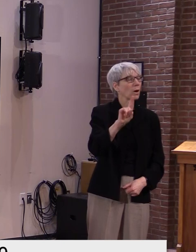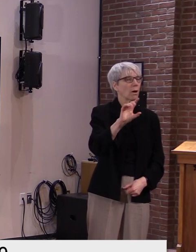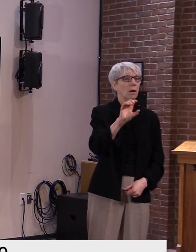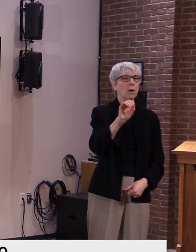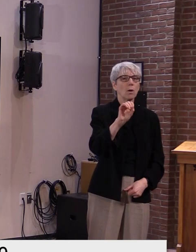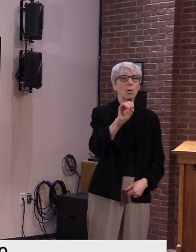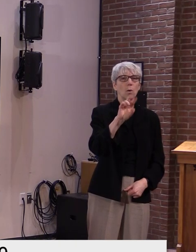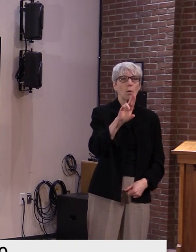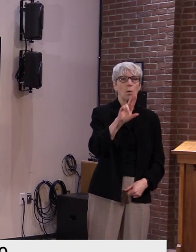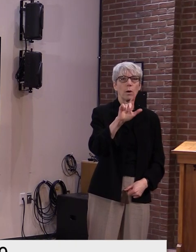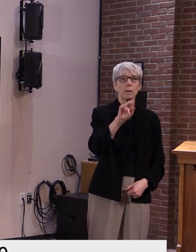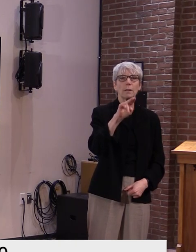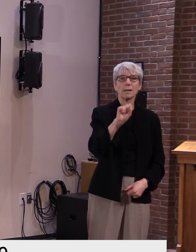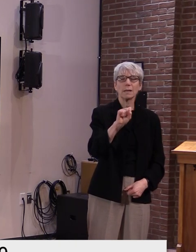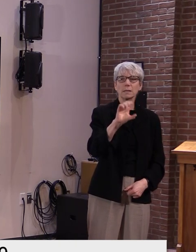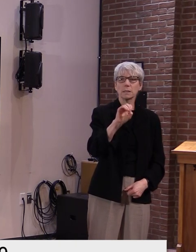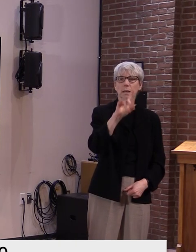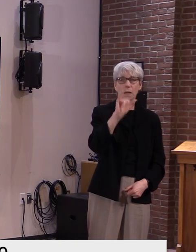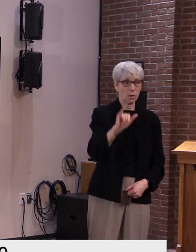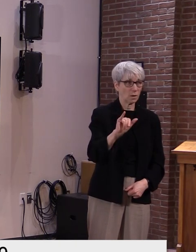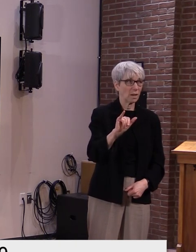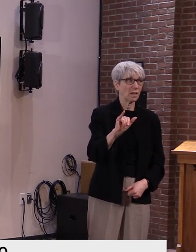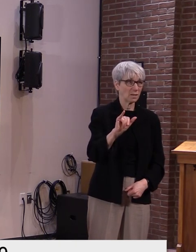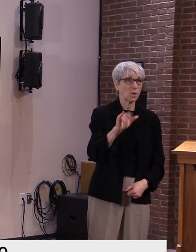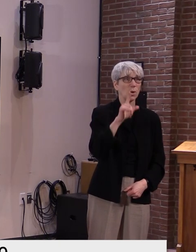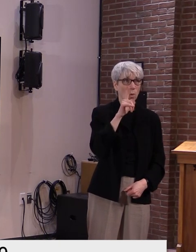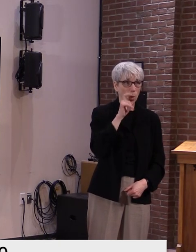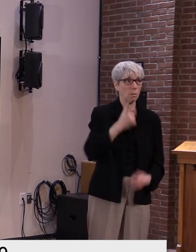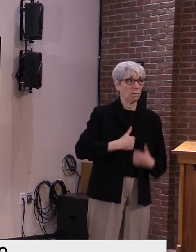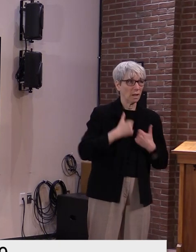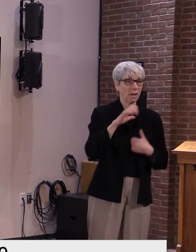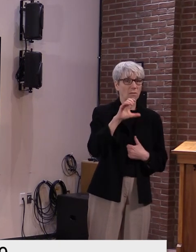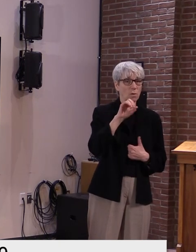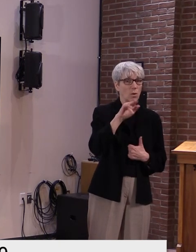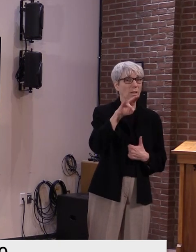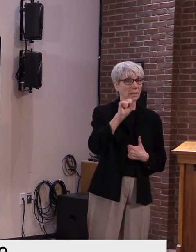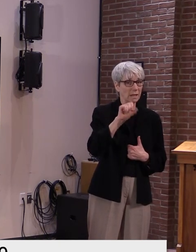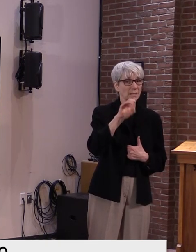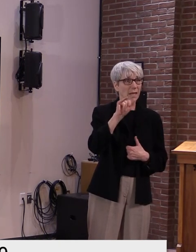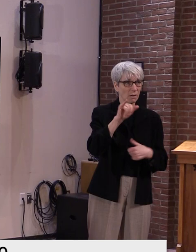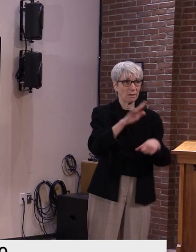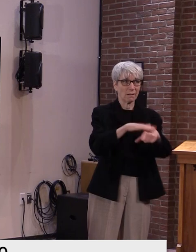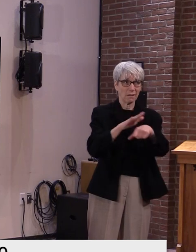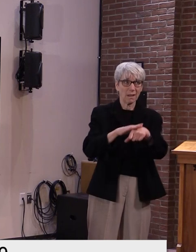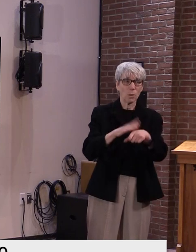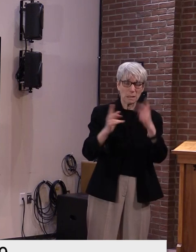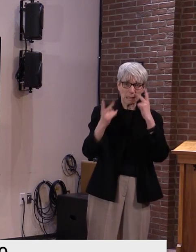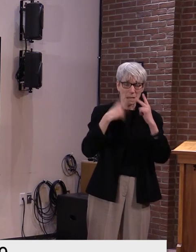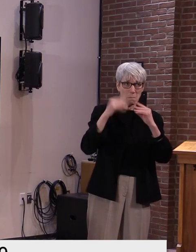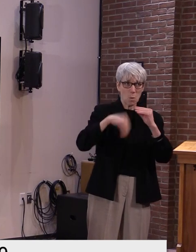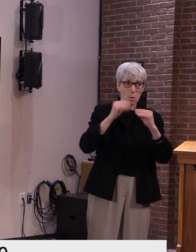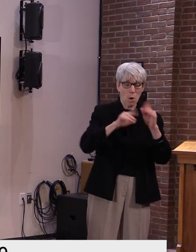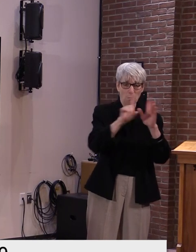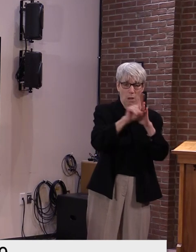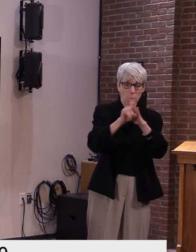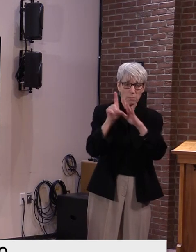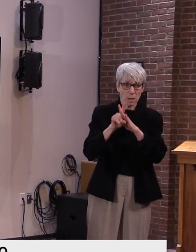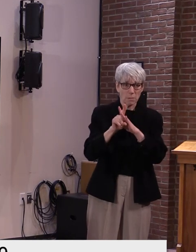listening, if you are going out, please wear a mask. It's a simple thing to do. And it might prevent